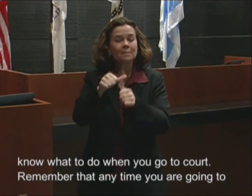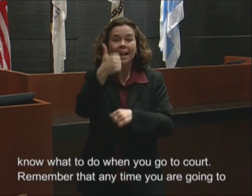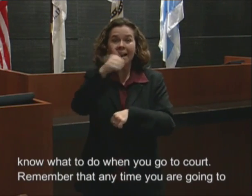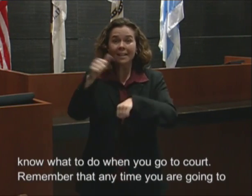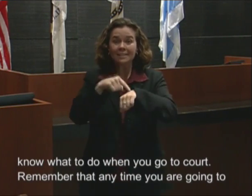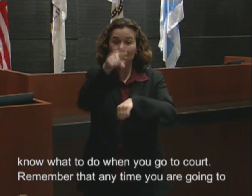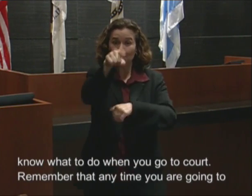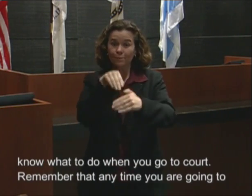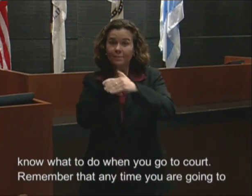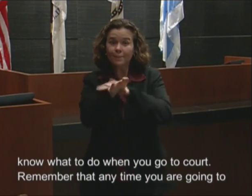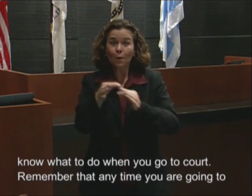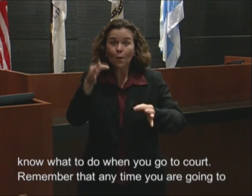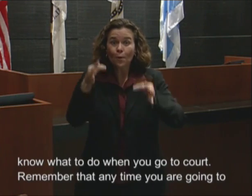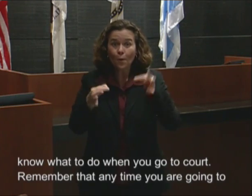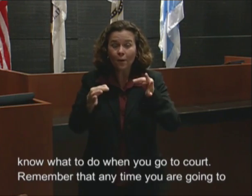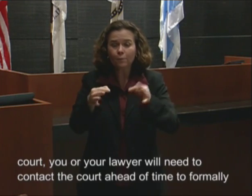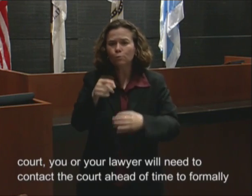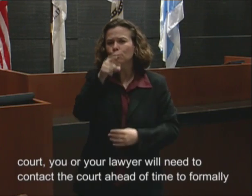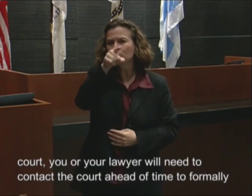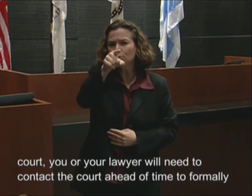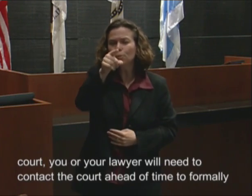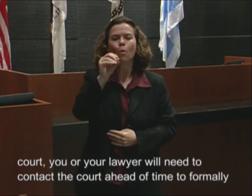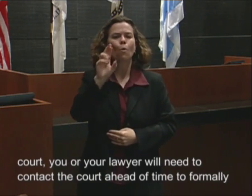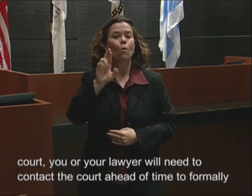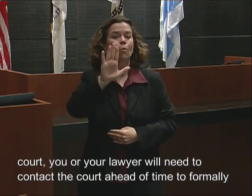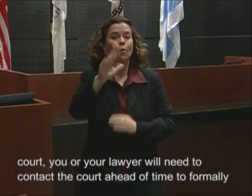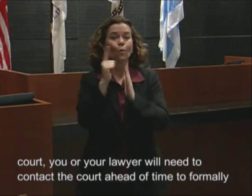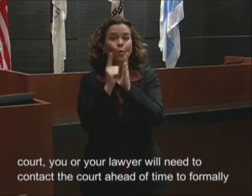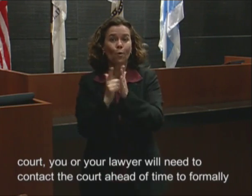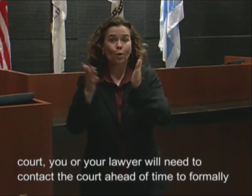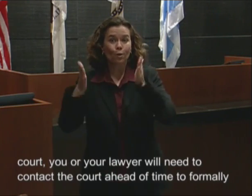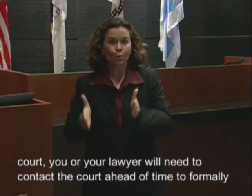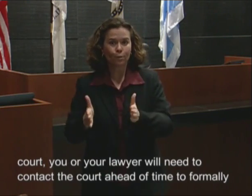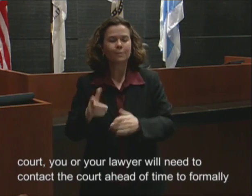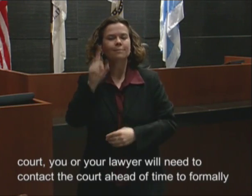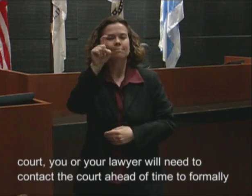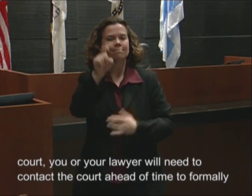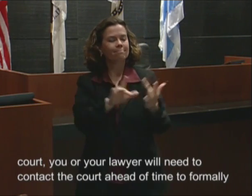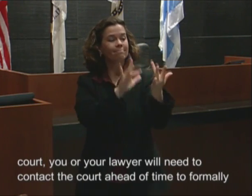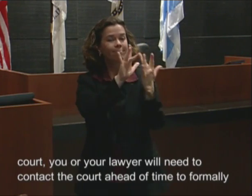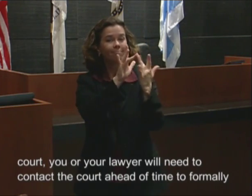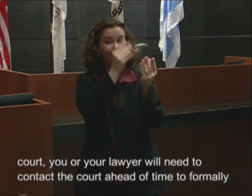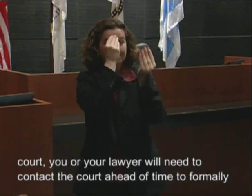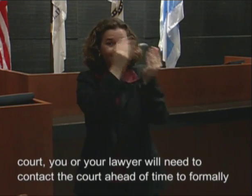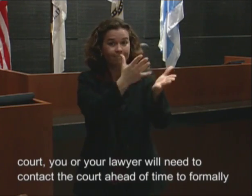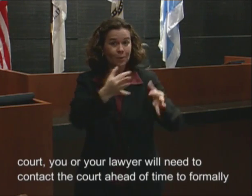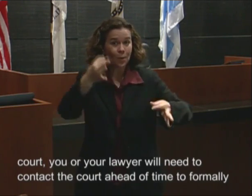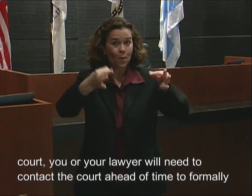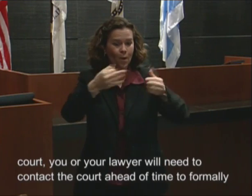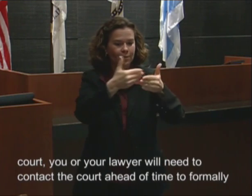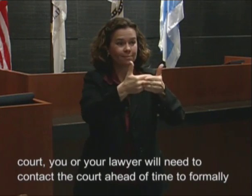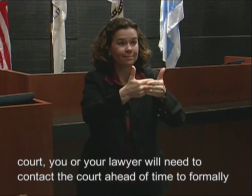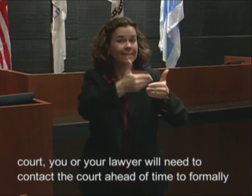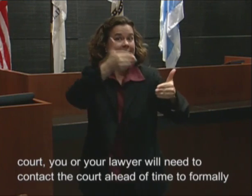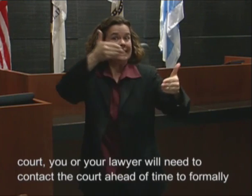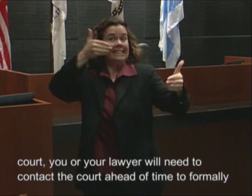that any time you are going to court, you or your lawyer will need to contact the court ahead of time to formally request an